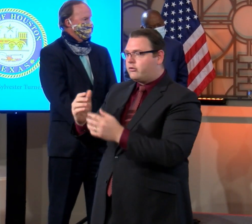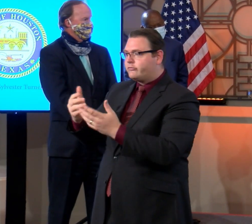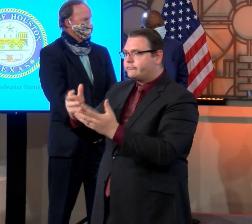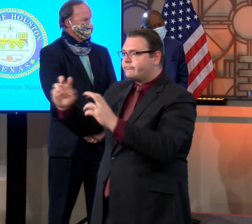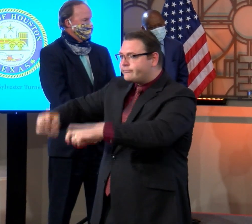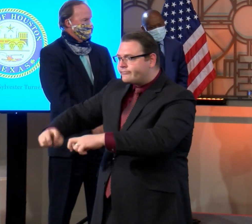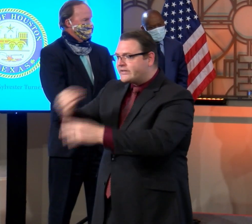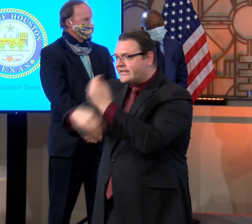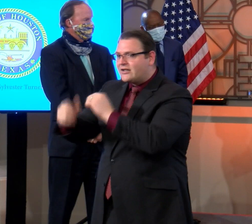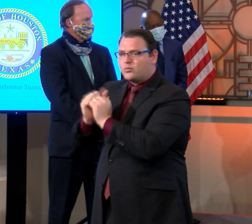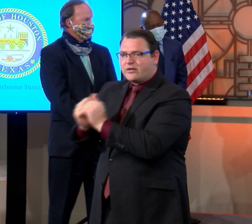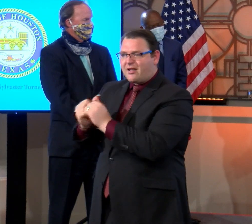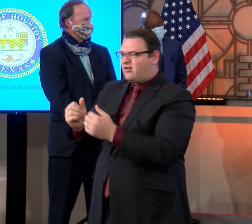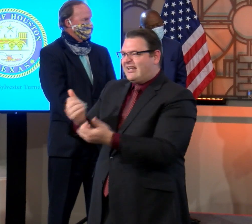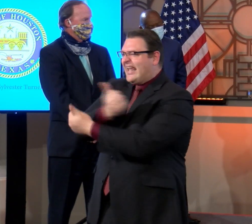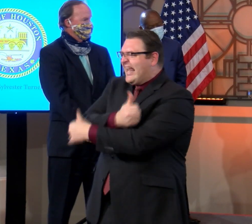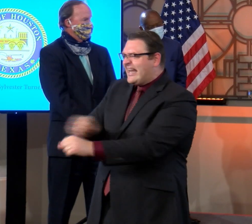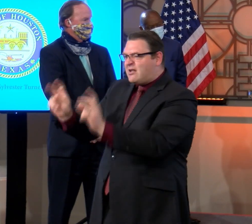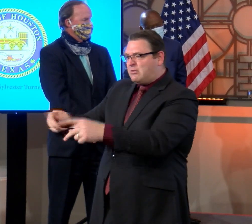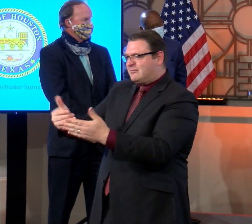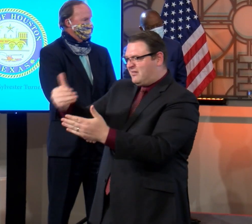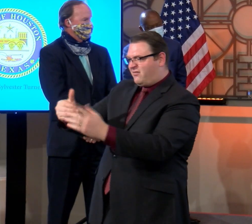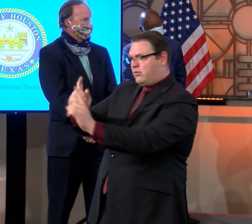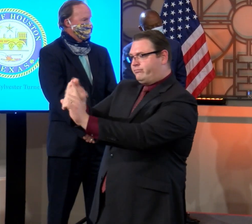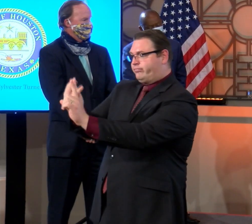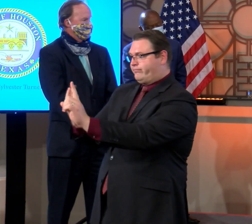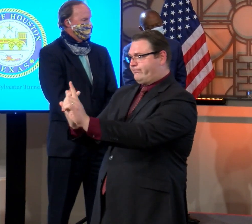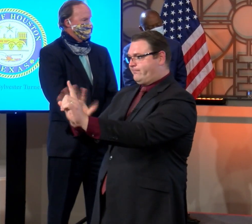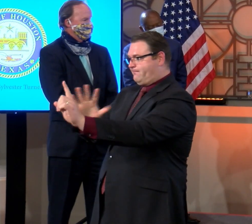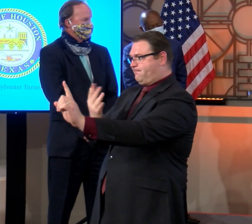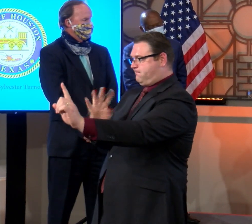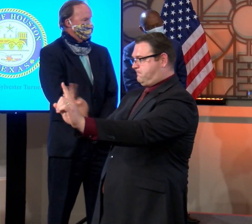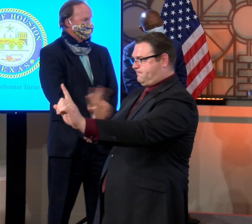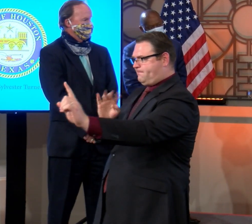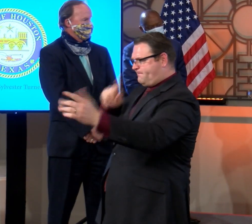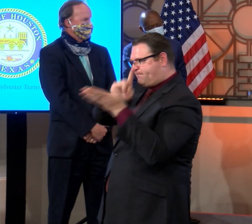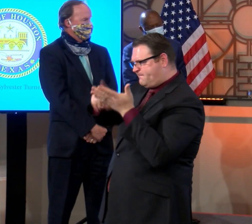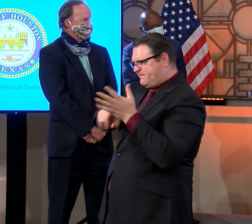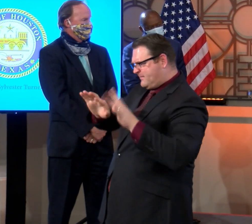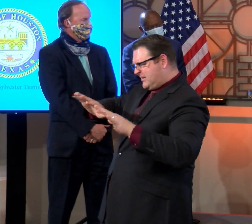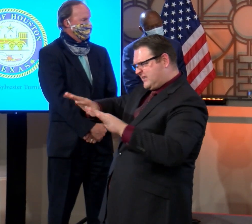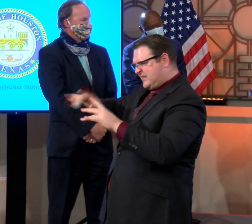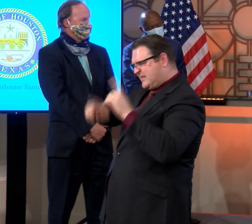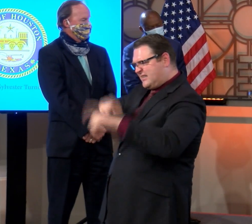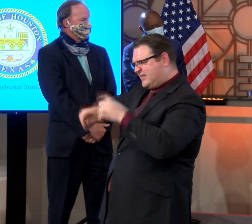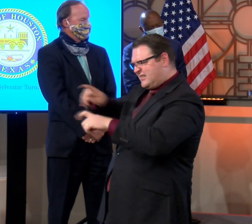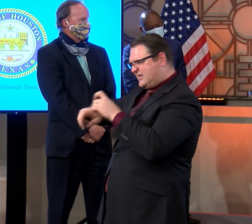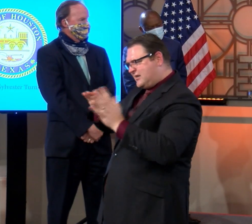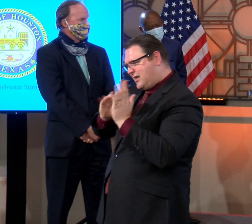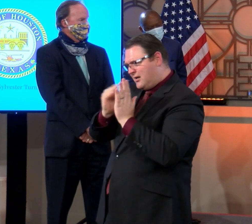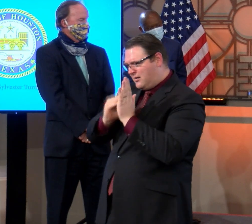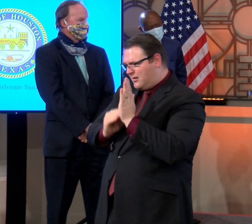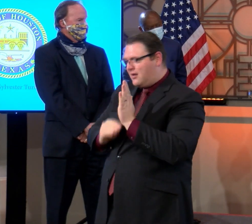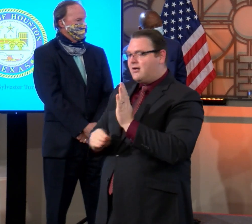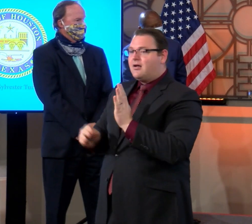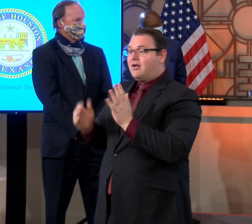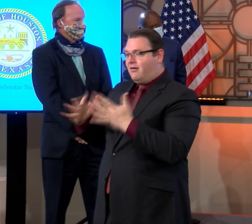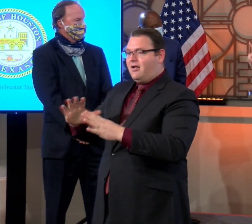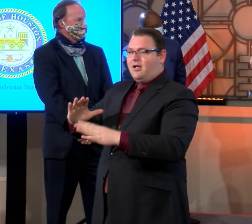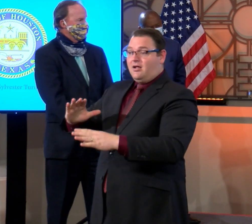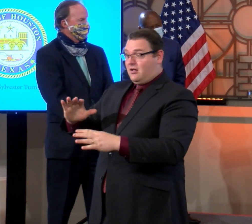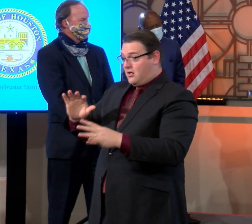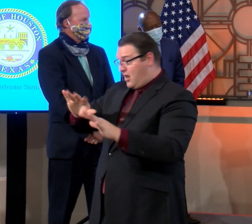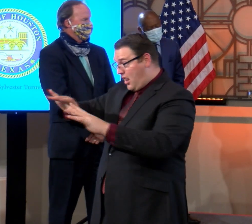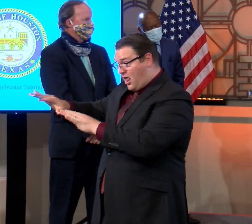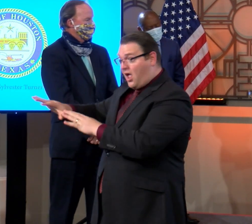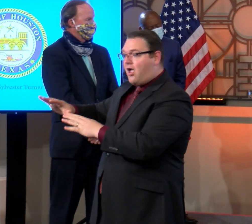those folks after we found out who was positive. And by doing that contact tracing, we stopped the virus from that exposure. Remember, there